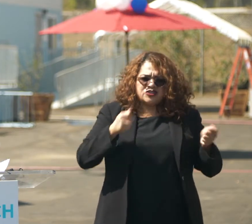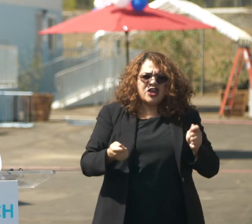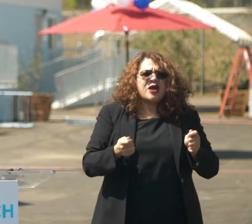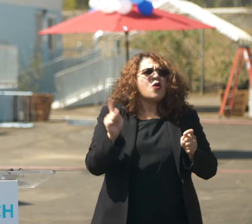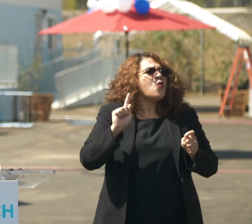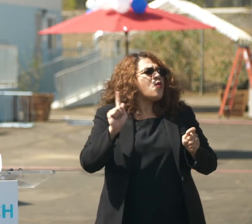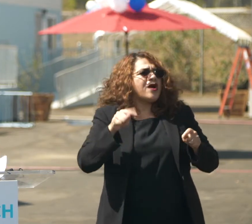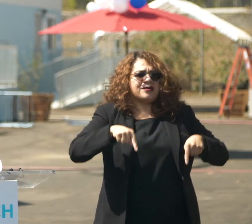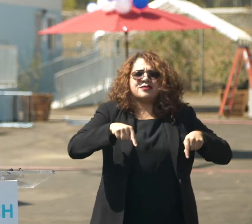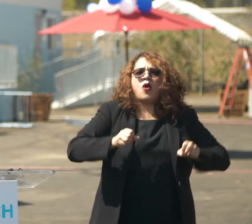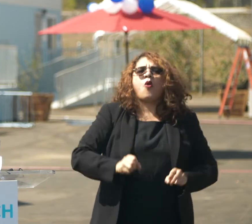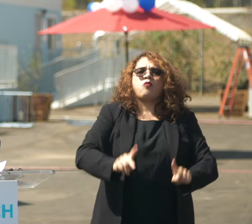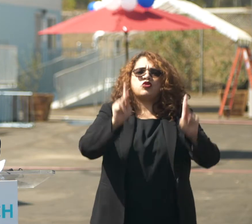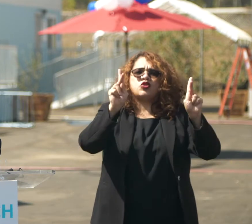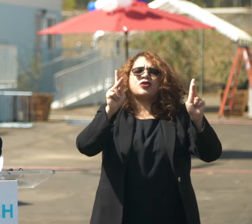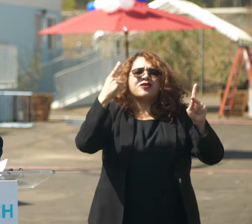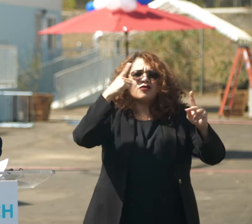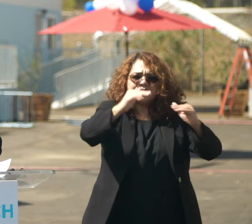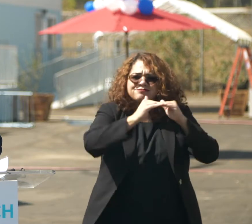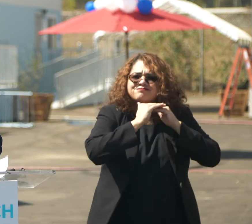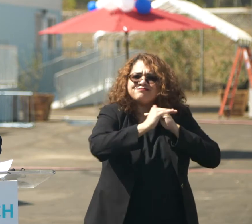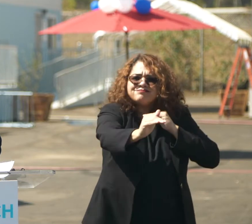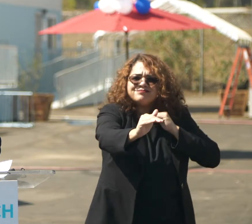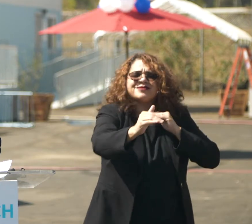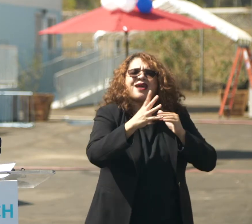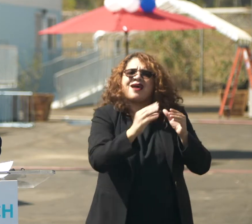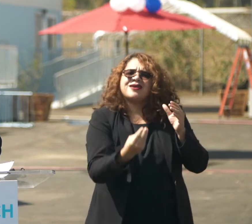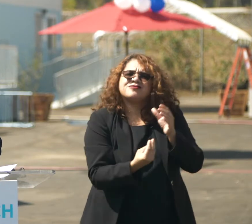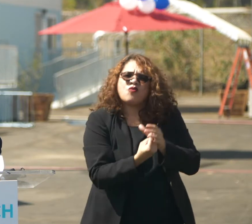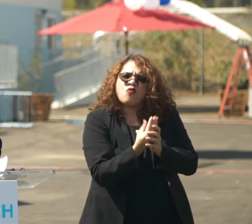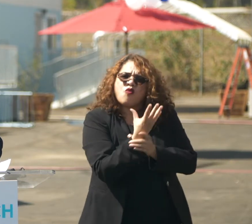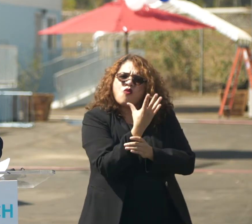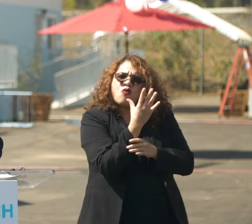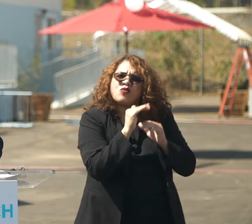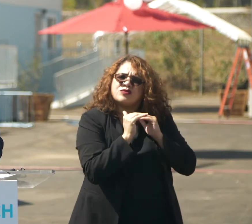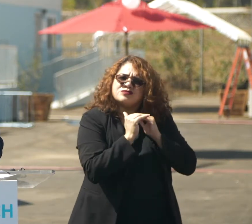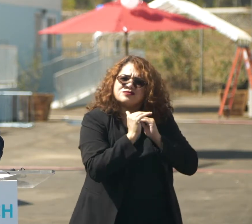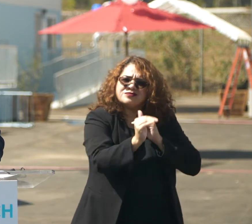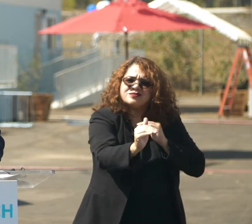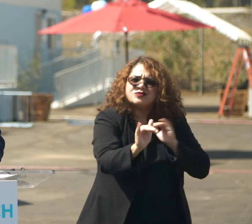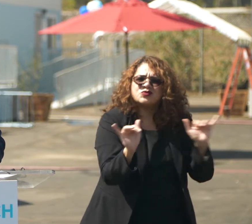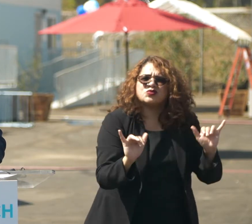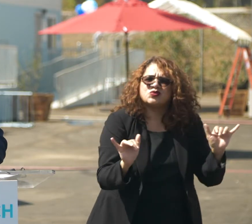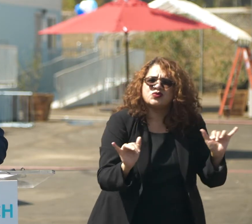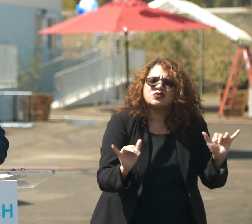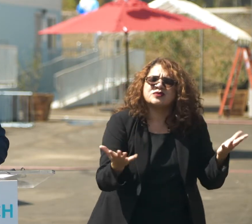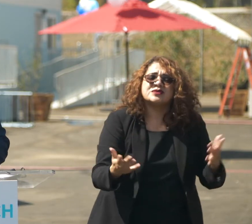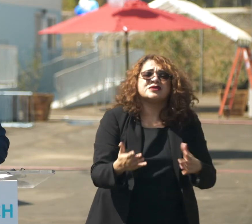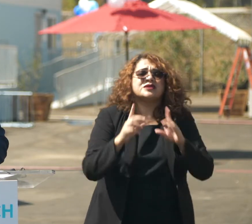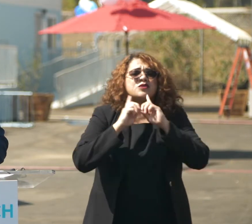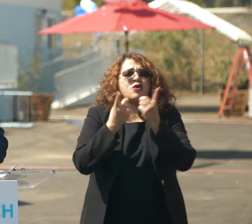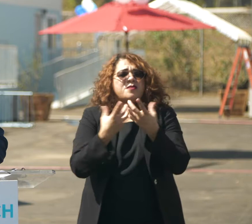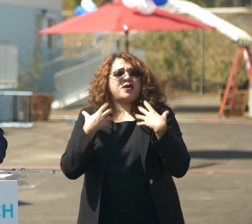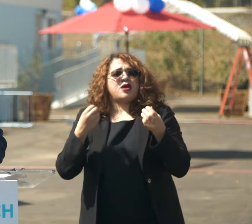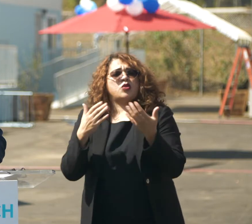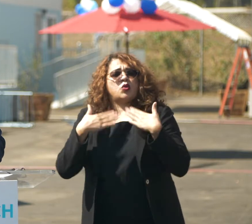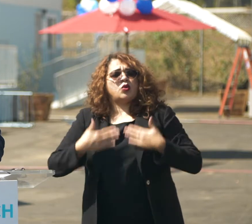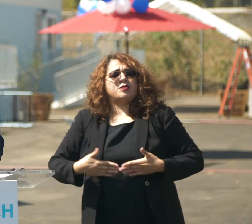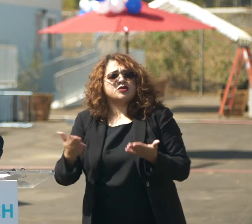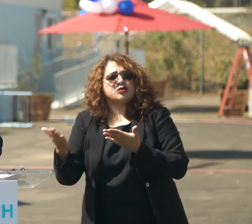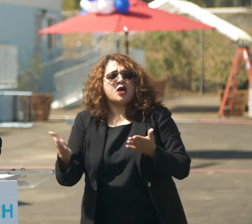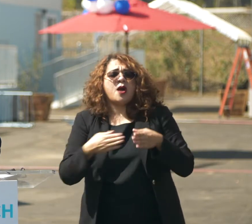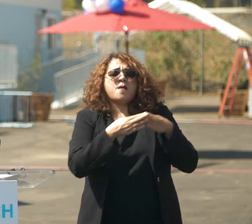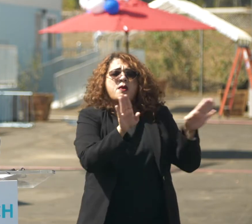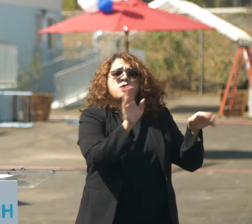stable and thriving. And I want to offer a thank you to our Department of Health and Human Services, our Public